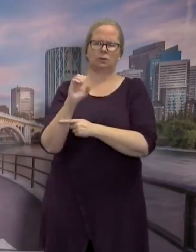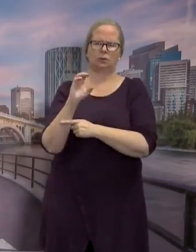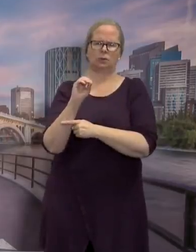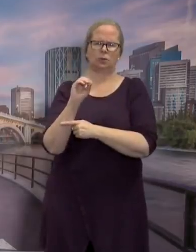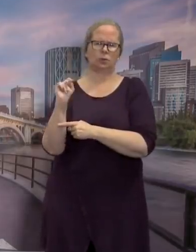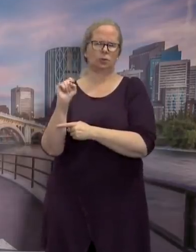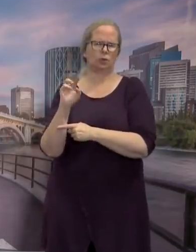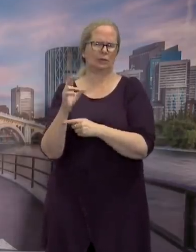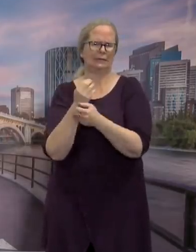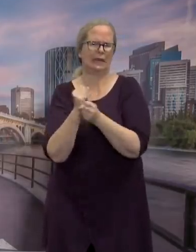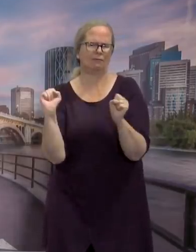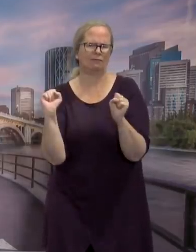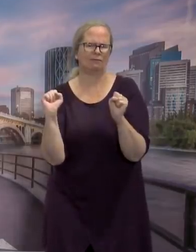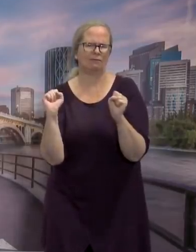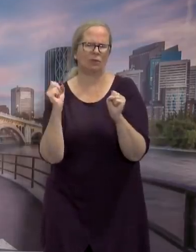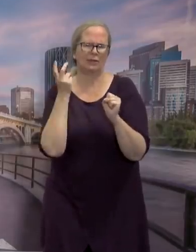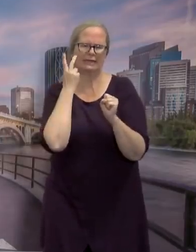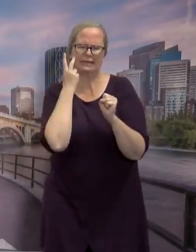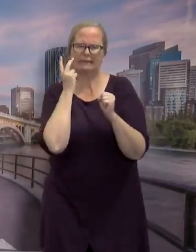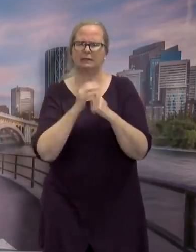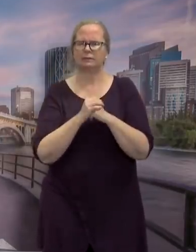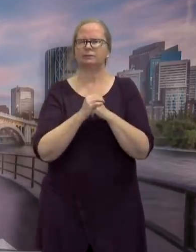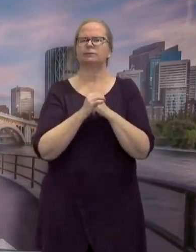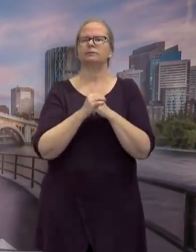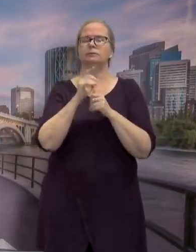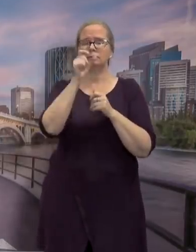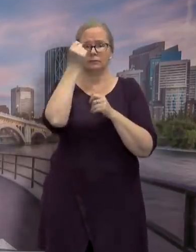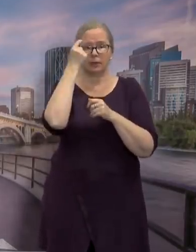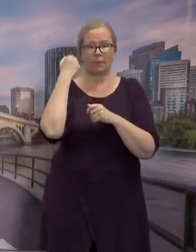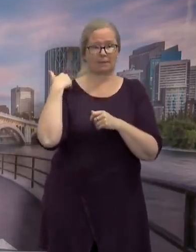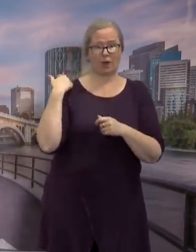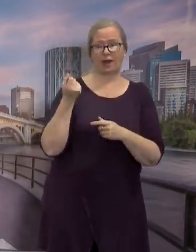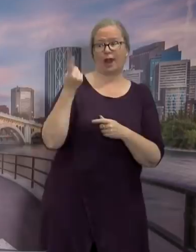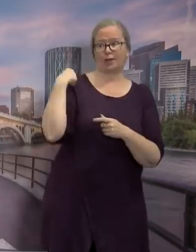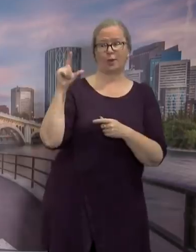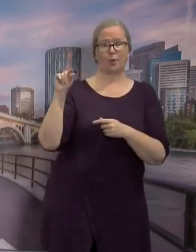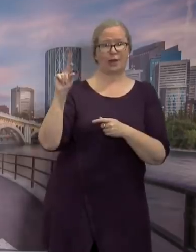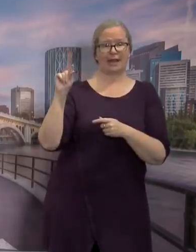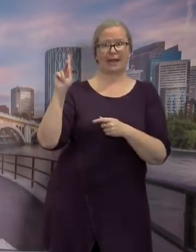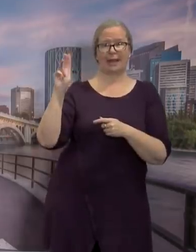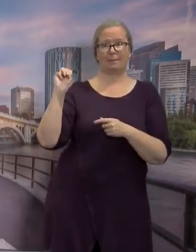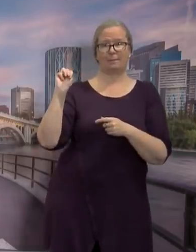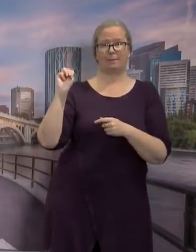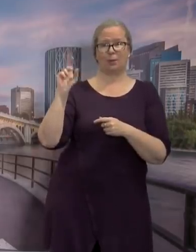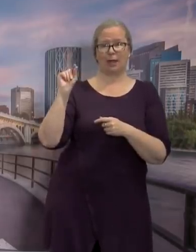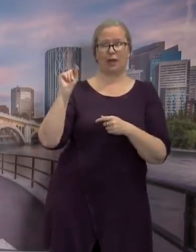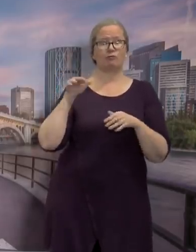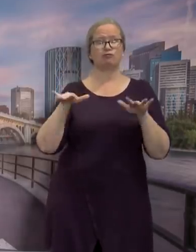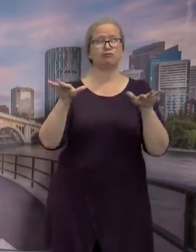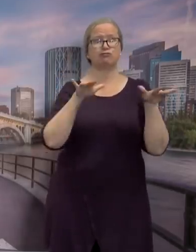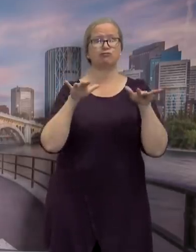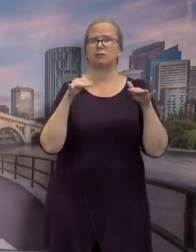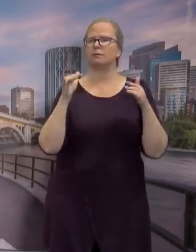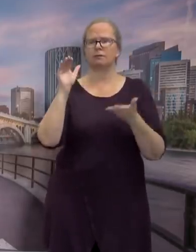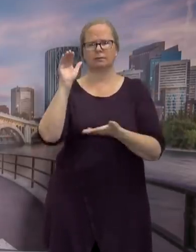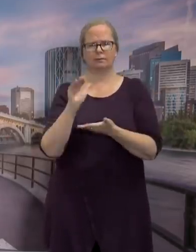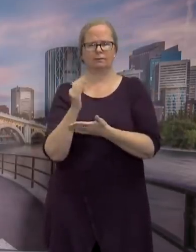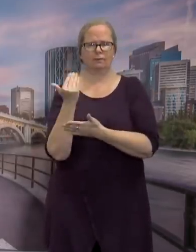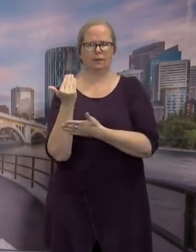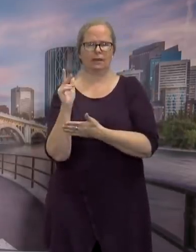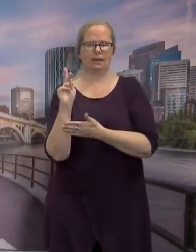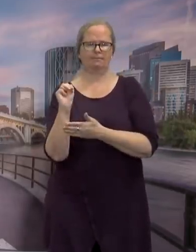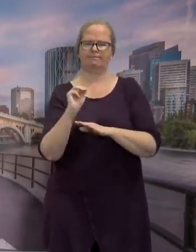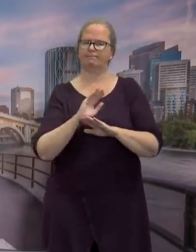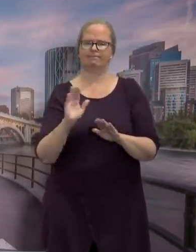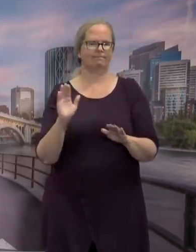have slow speed zones this year in Mission, Kensington, and Inglewood. You can't go more than 15 kilometers an hour in those